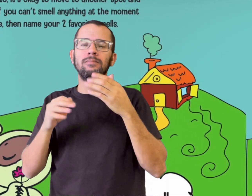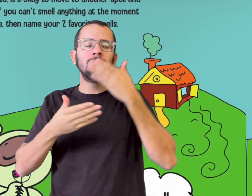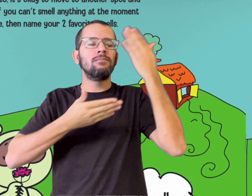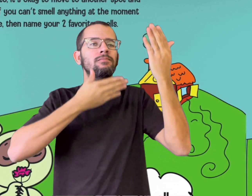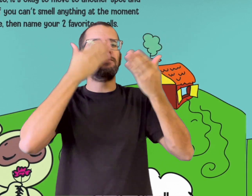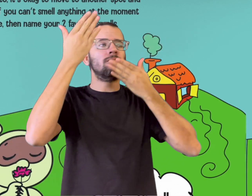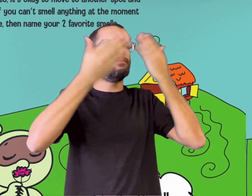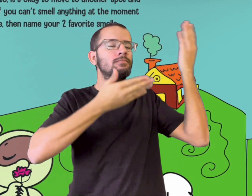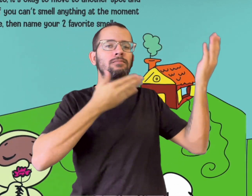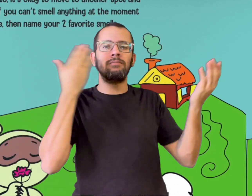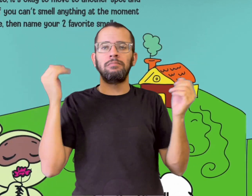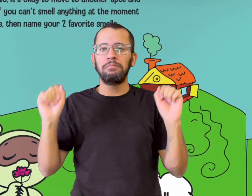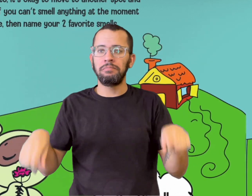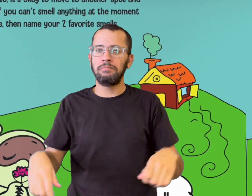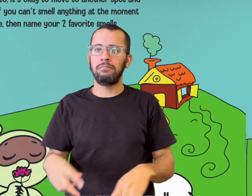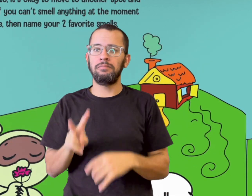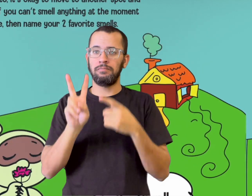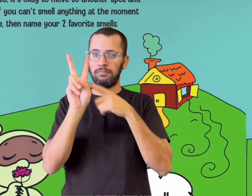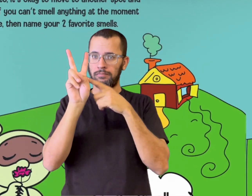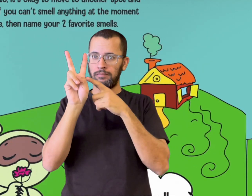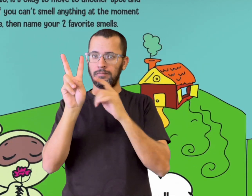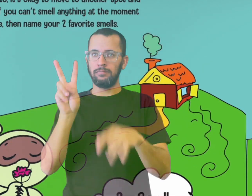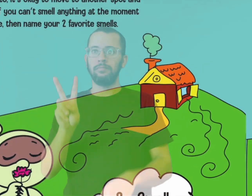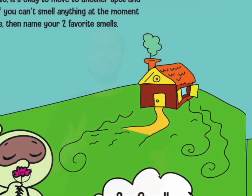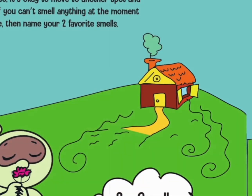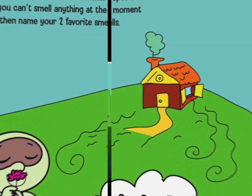move, then name your 2 favorite smells.